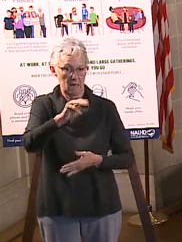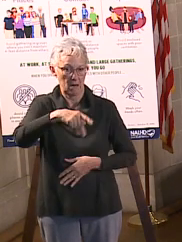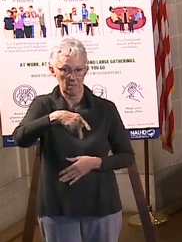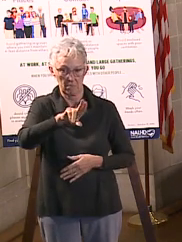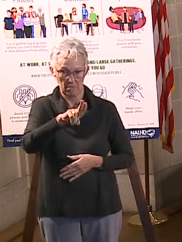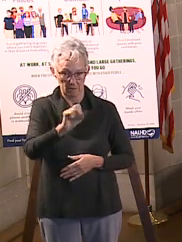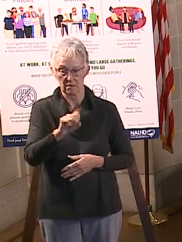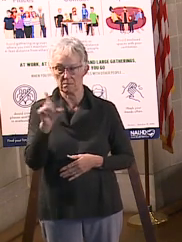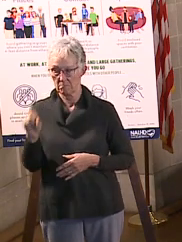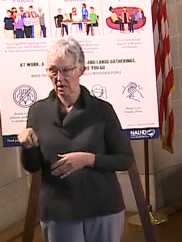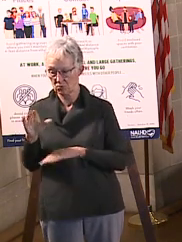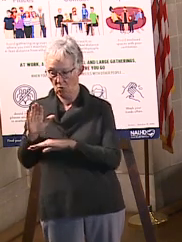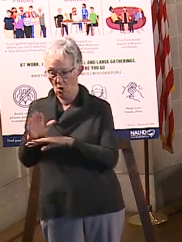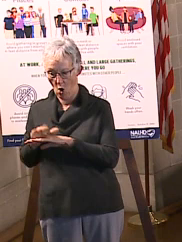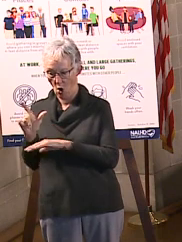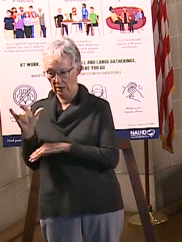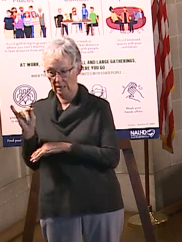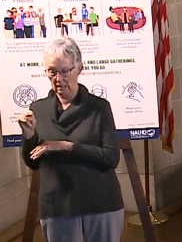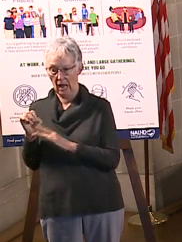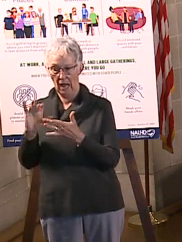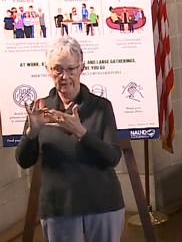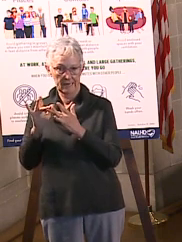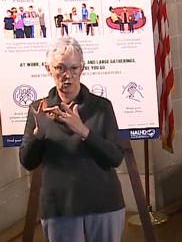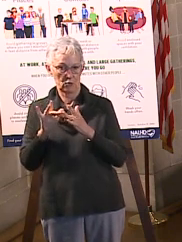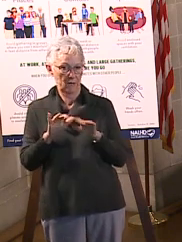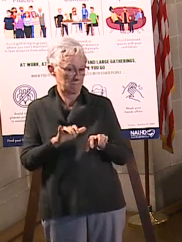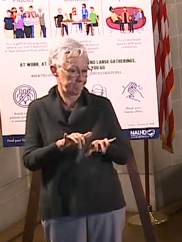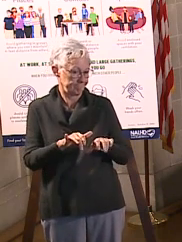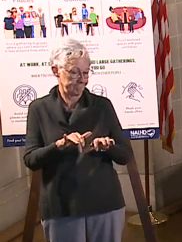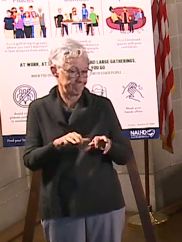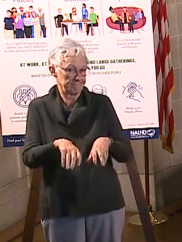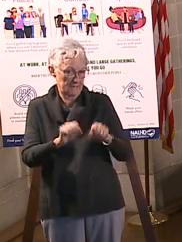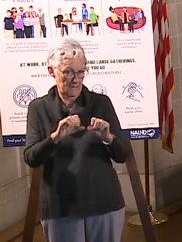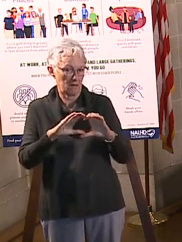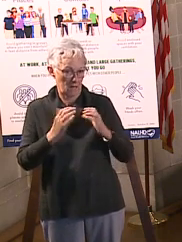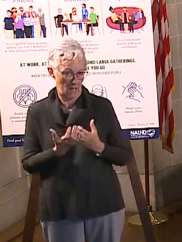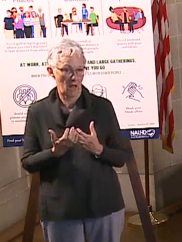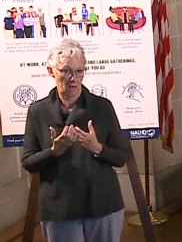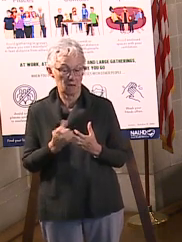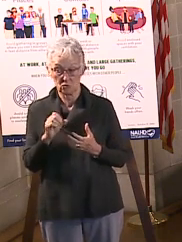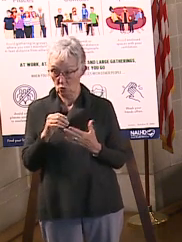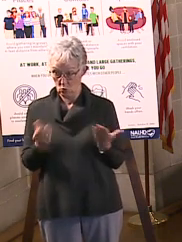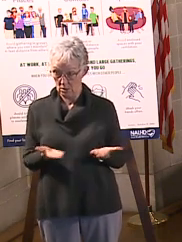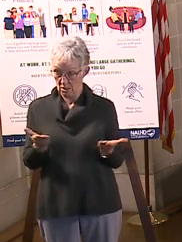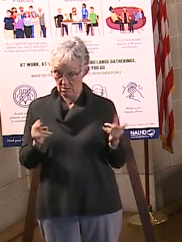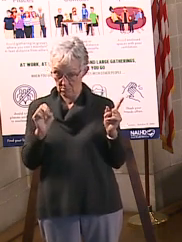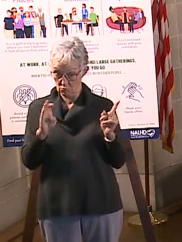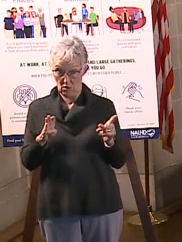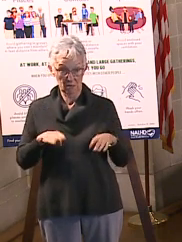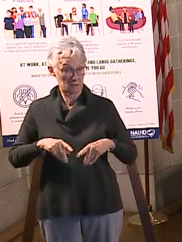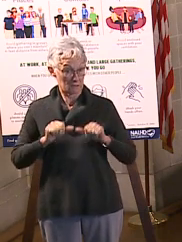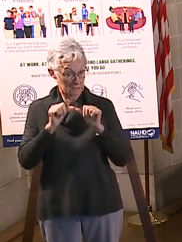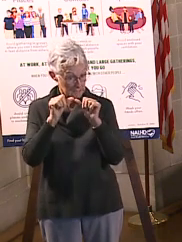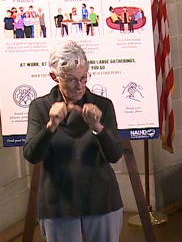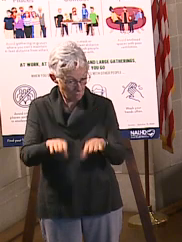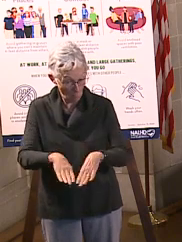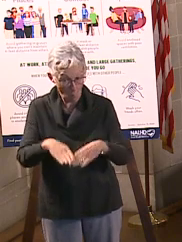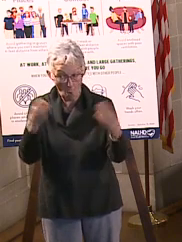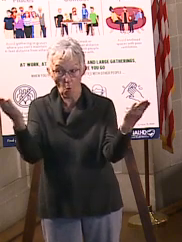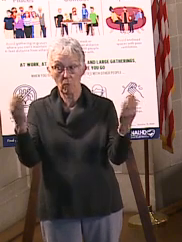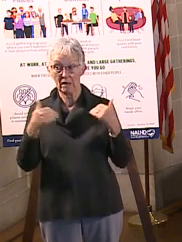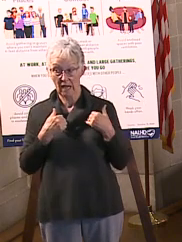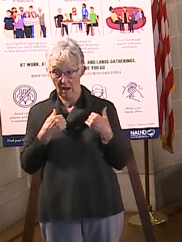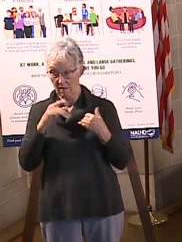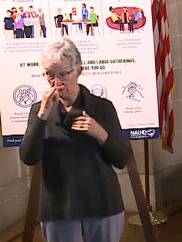in-person classes, be able to take all the appropriate steps and have a very successful semester really speaks volumes about the preparation